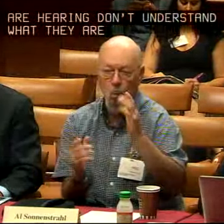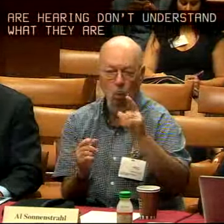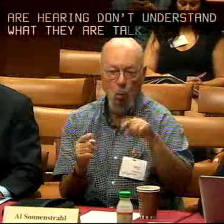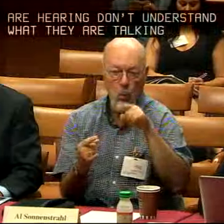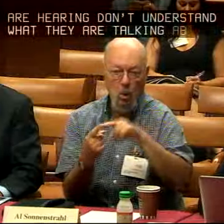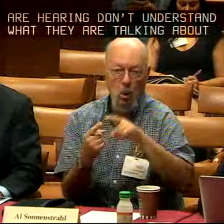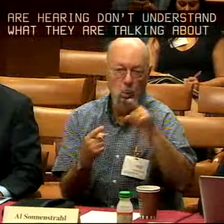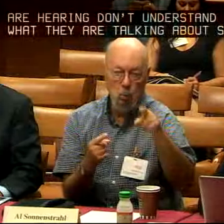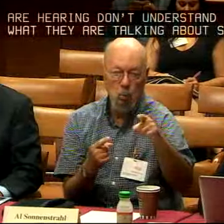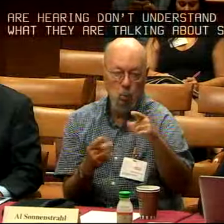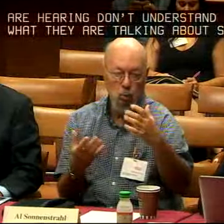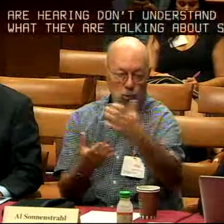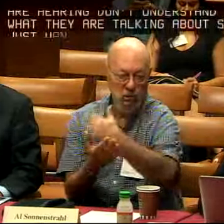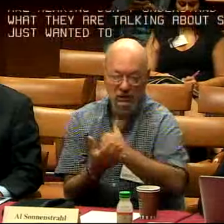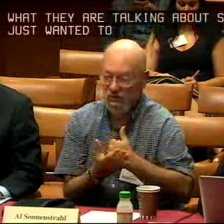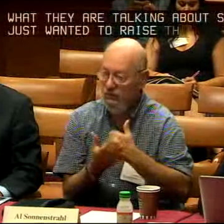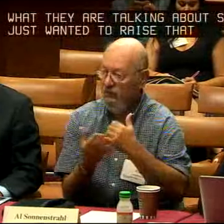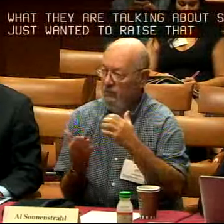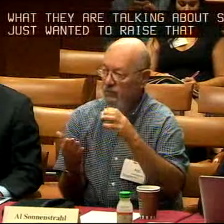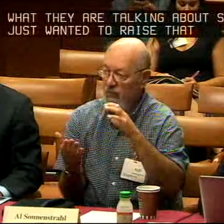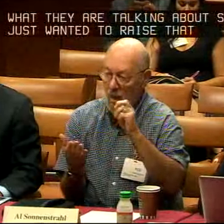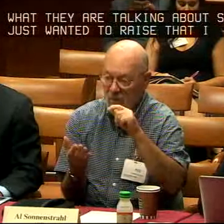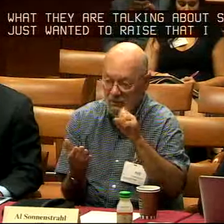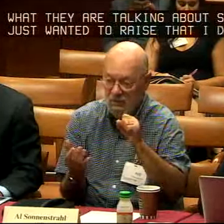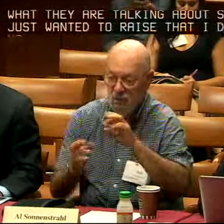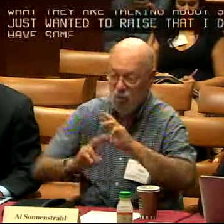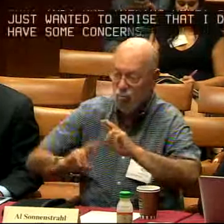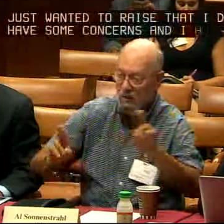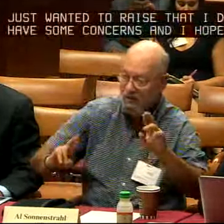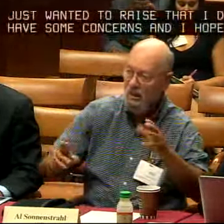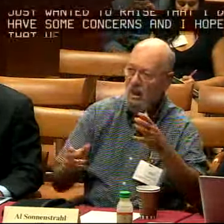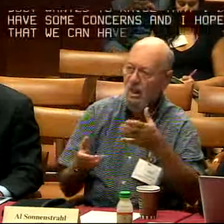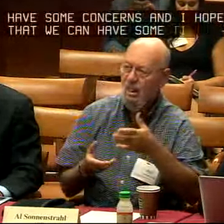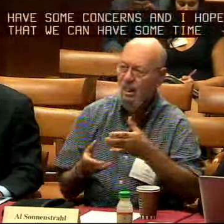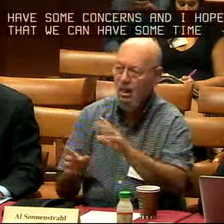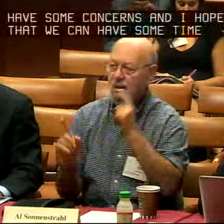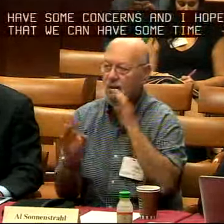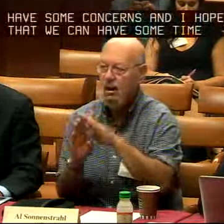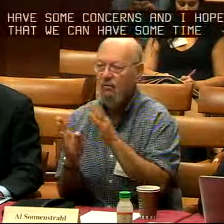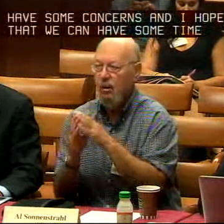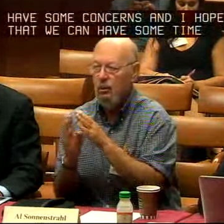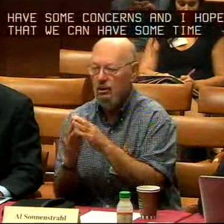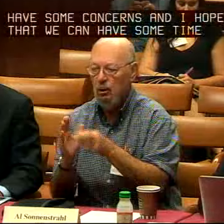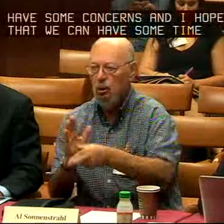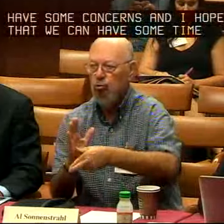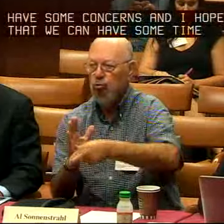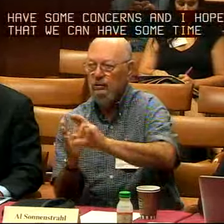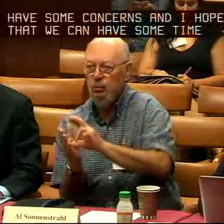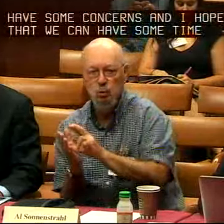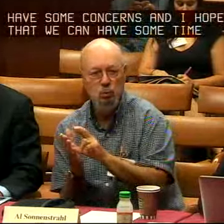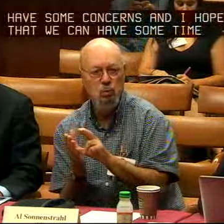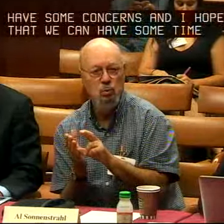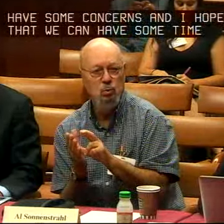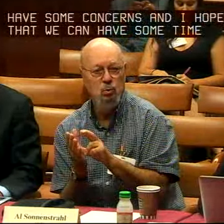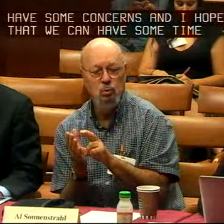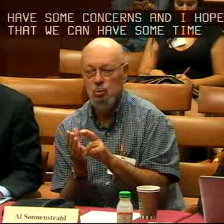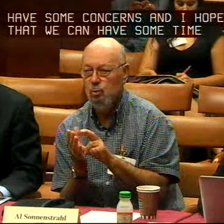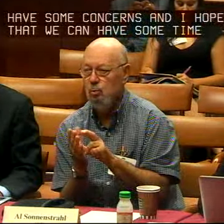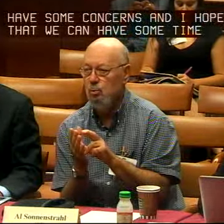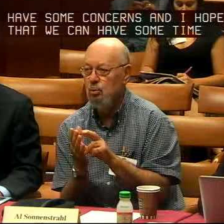have some time once we receive comments and things are ready to let deaf community members review what the